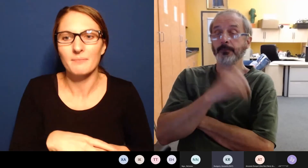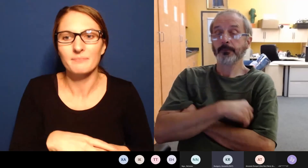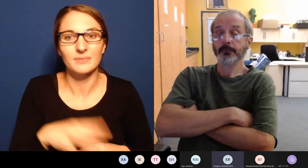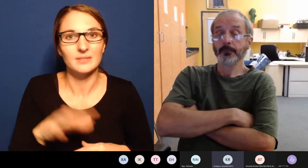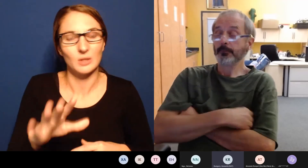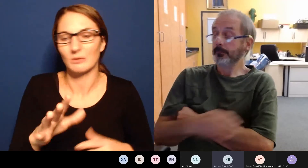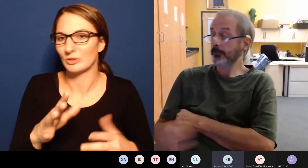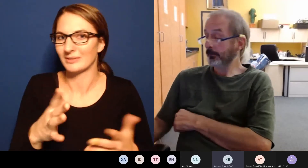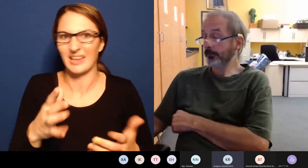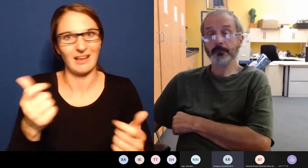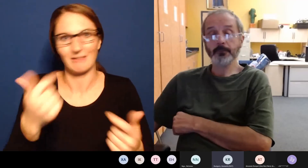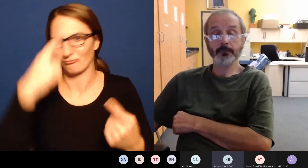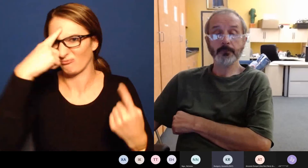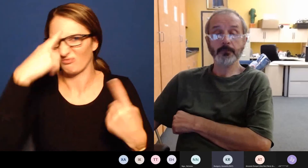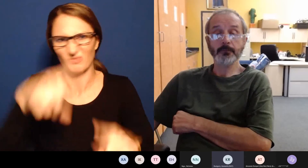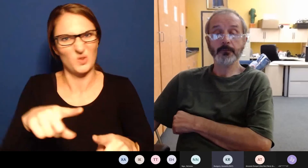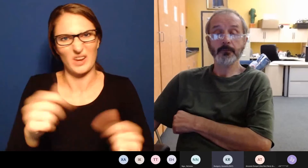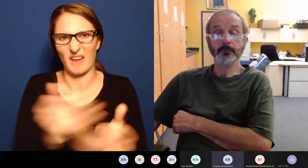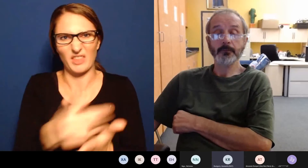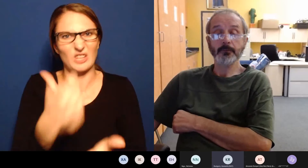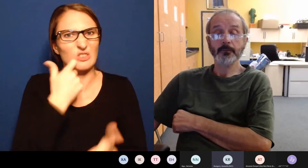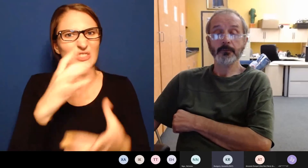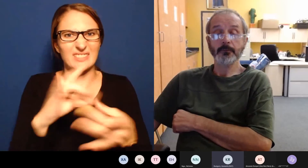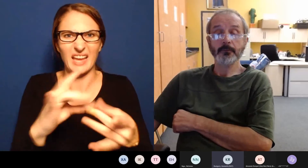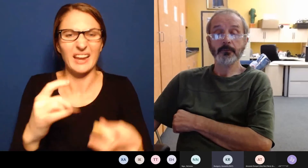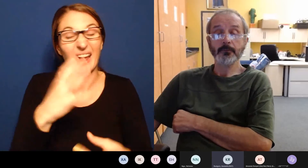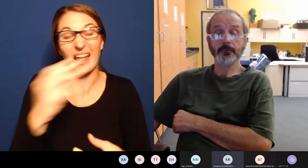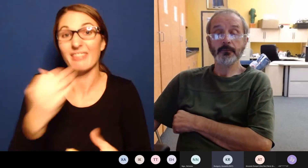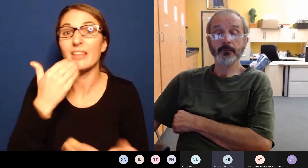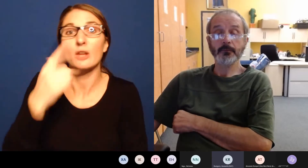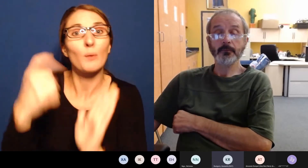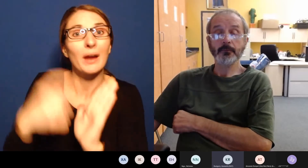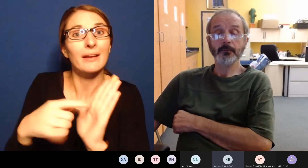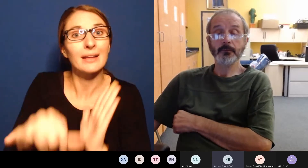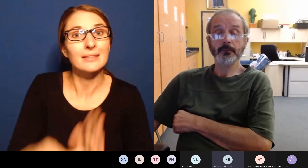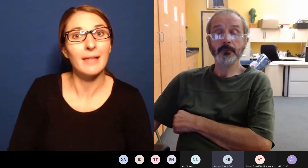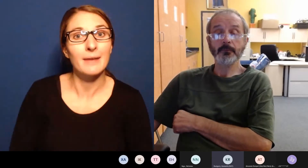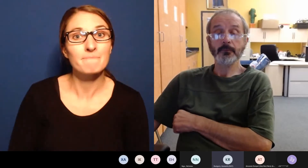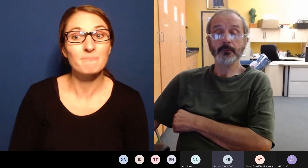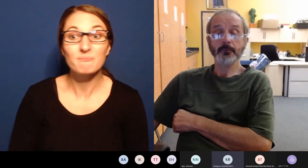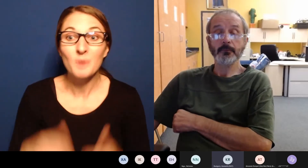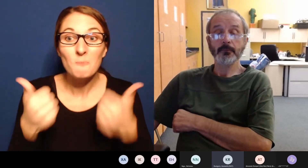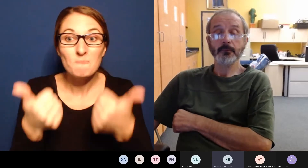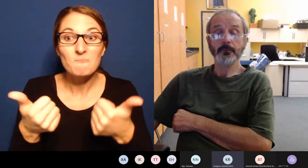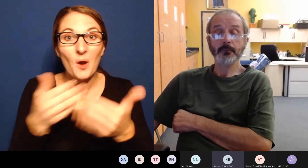double what you just said, and thank you for recognizing that. All right.